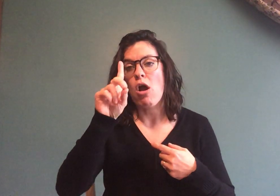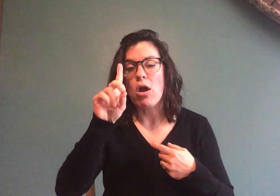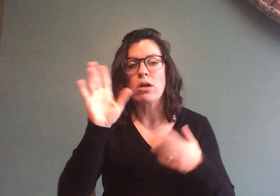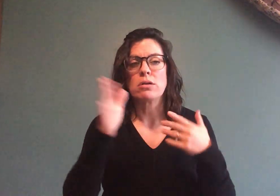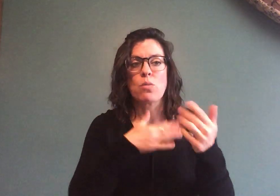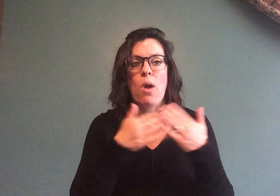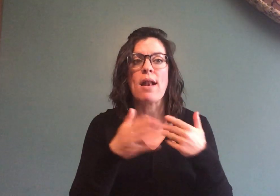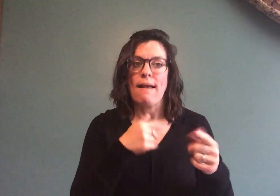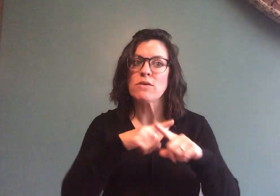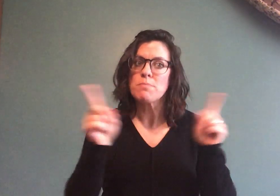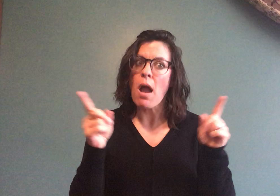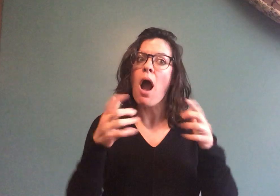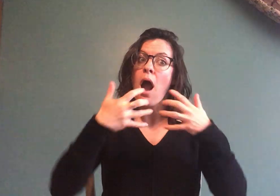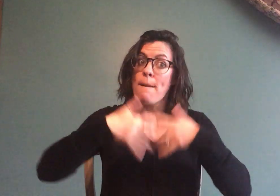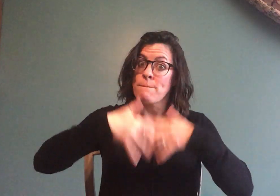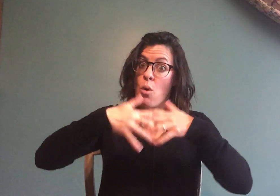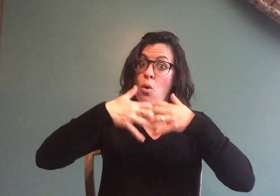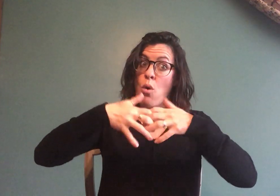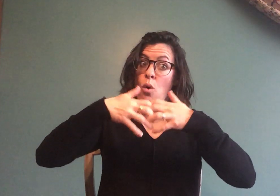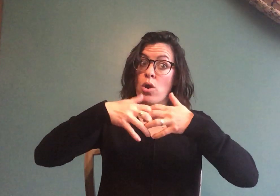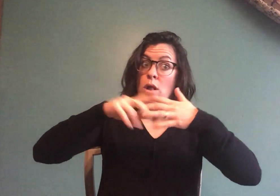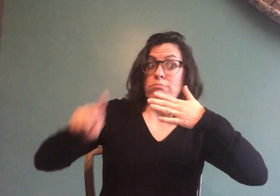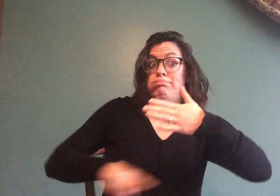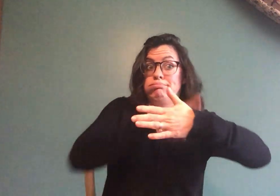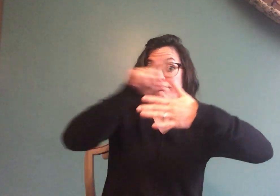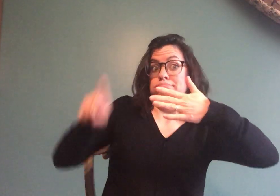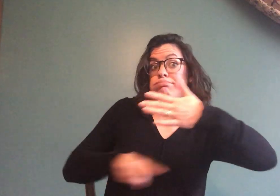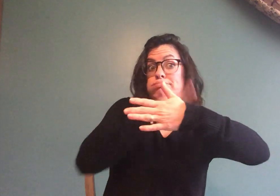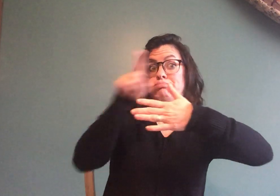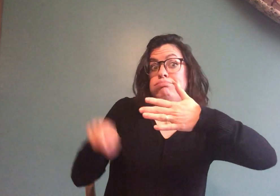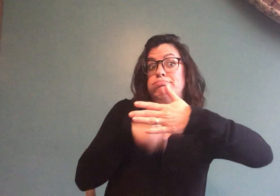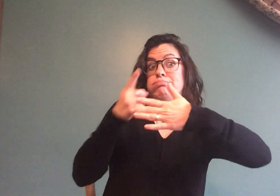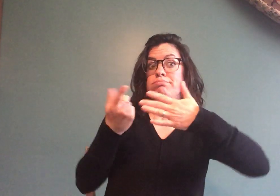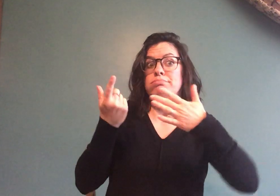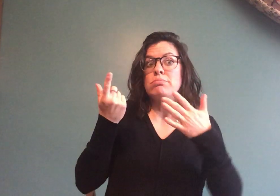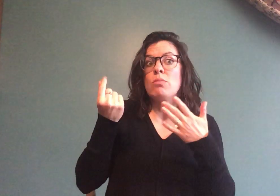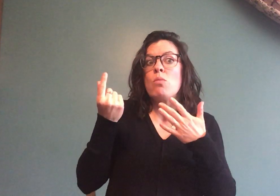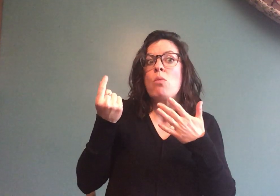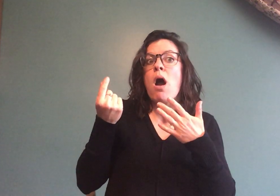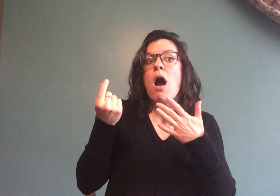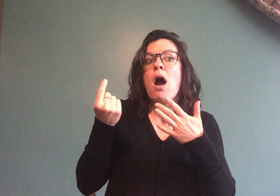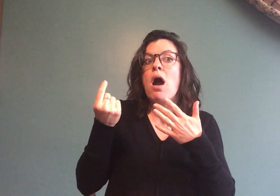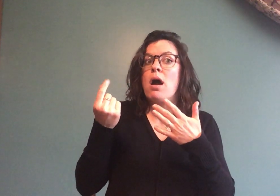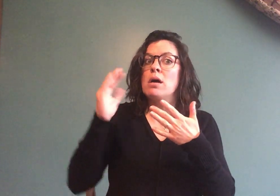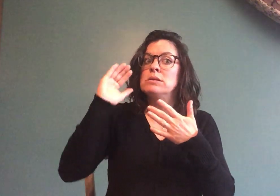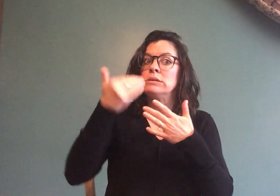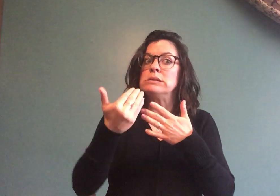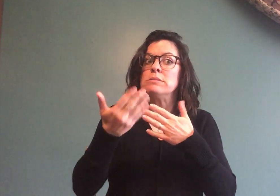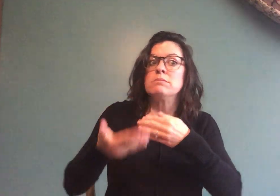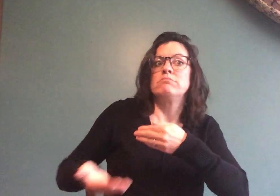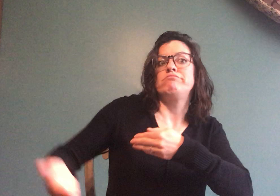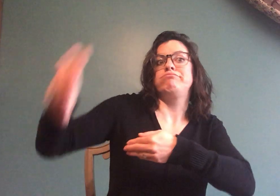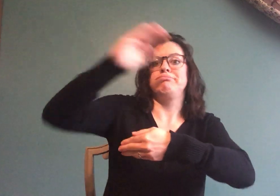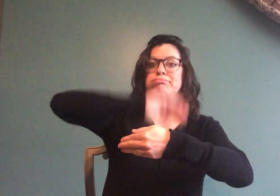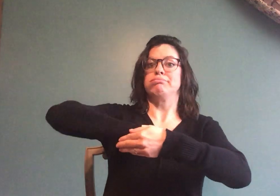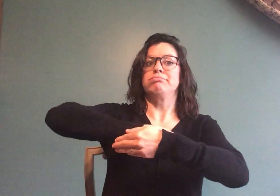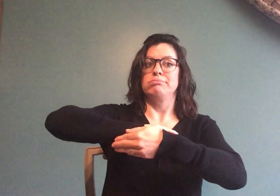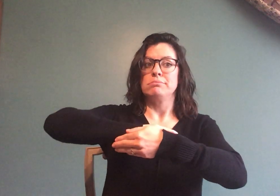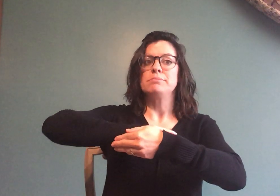your drive, that whatever this is. This looks like some kind of a cardboard compactor. So this is crushing cardboard or something like